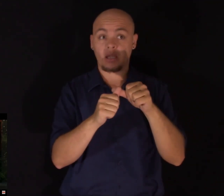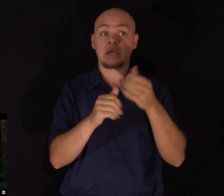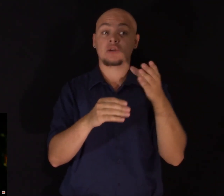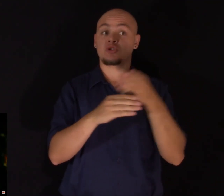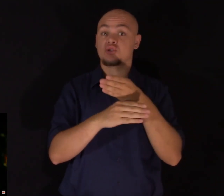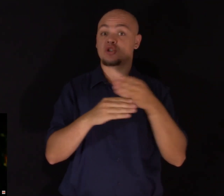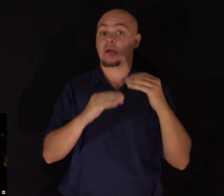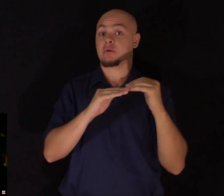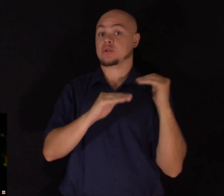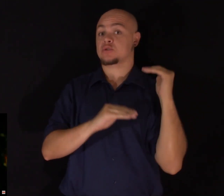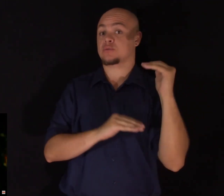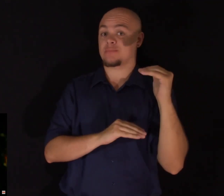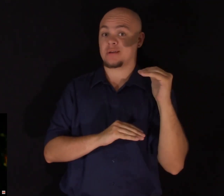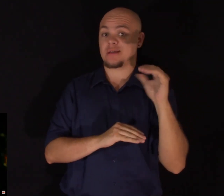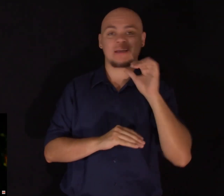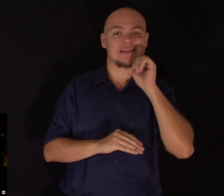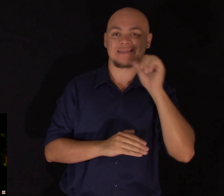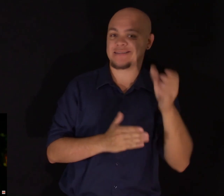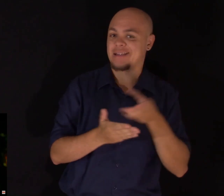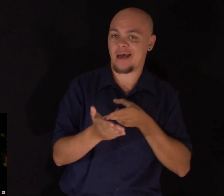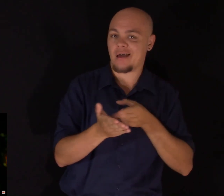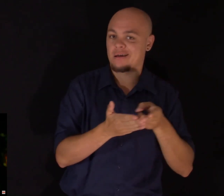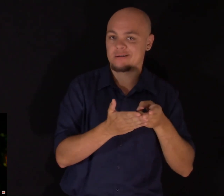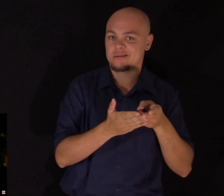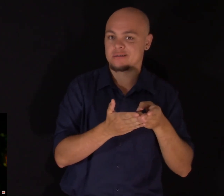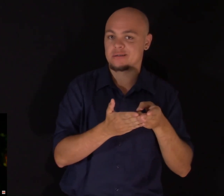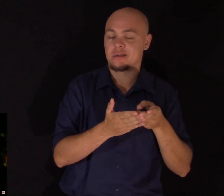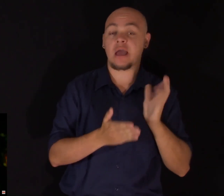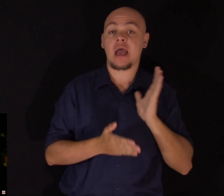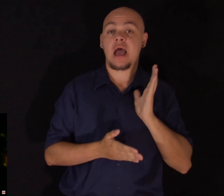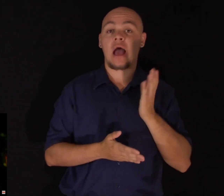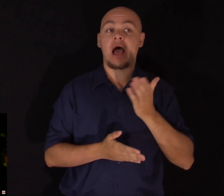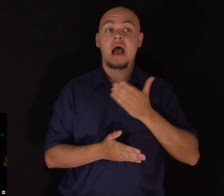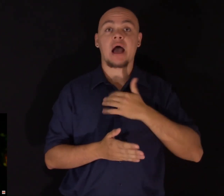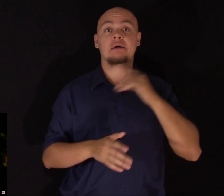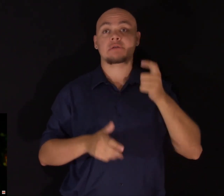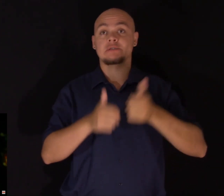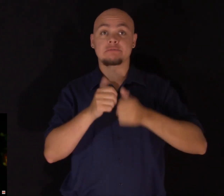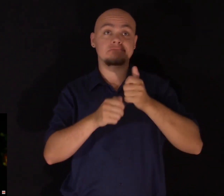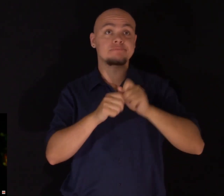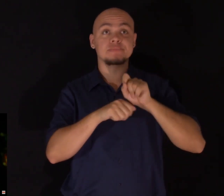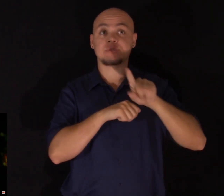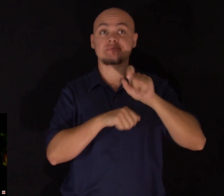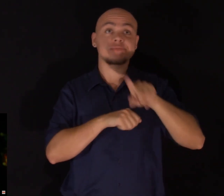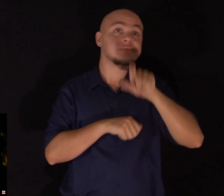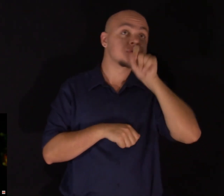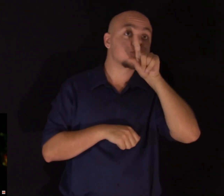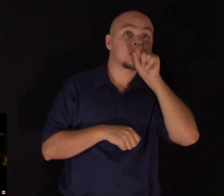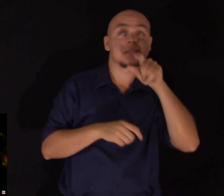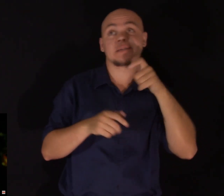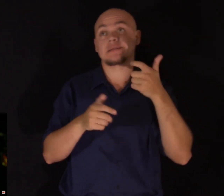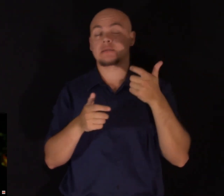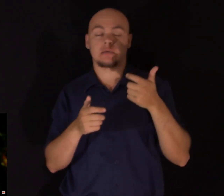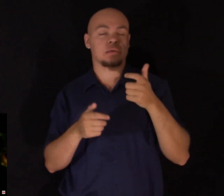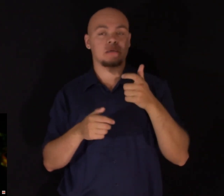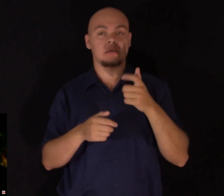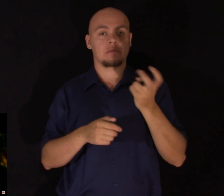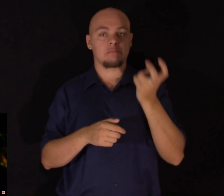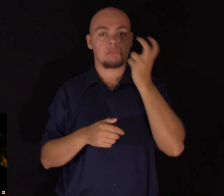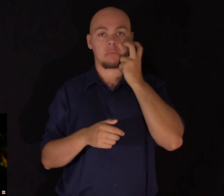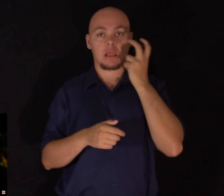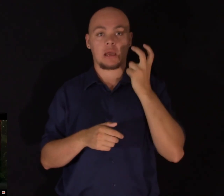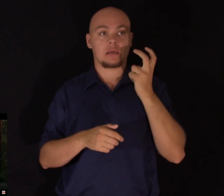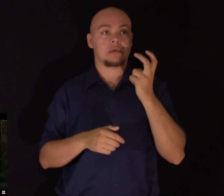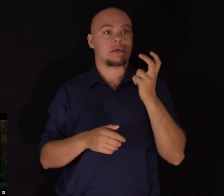oversharing, that's not honesty. Our manic tweeting and texting can blind us to the fact that the subtleties of